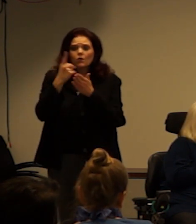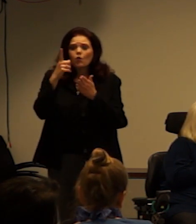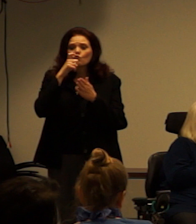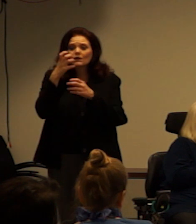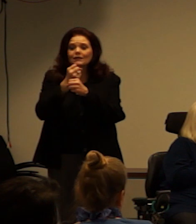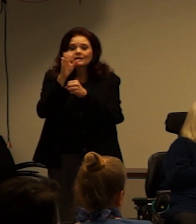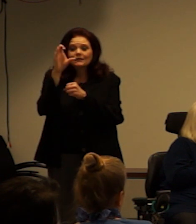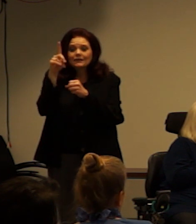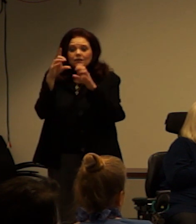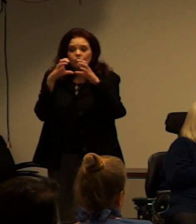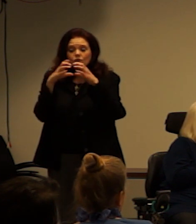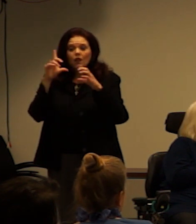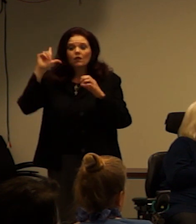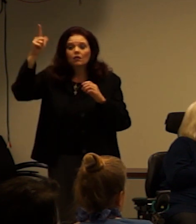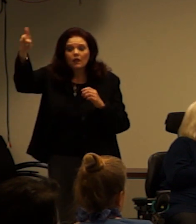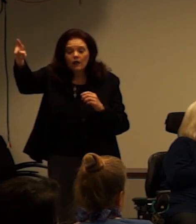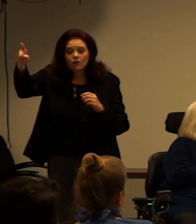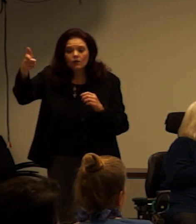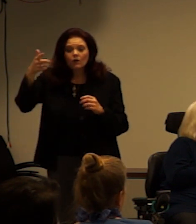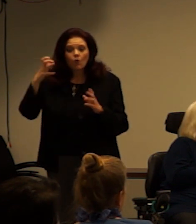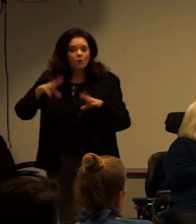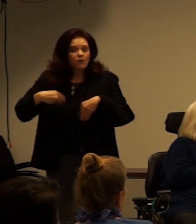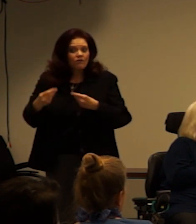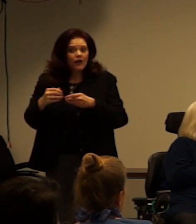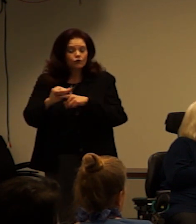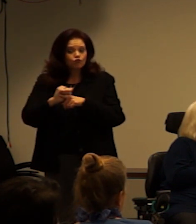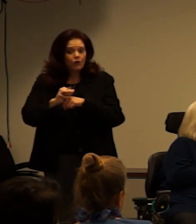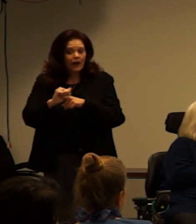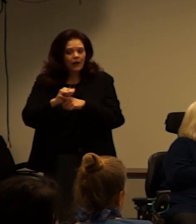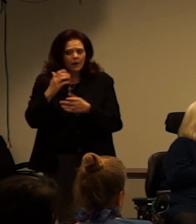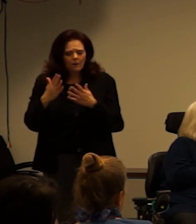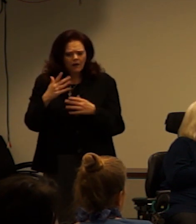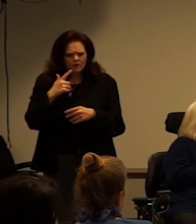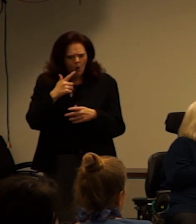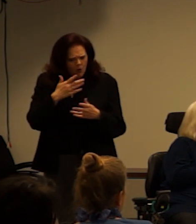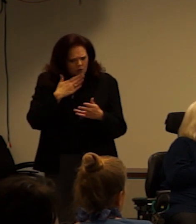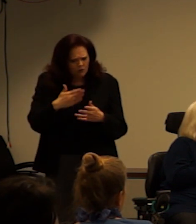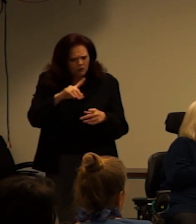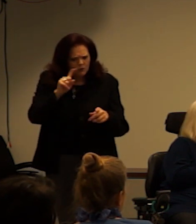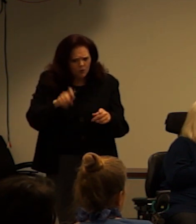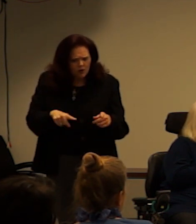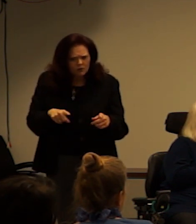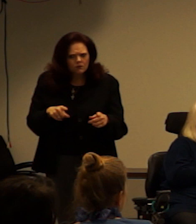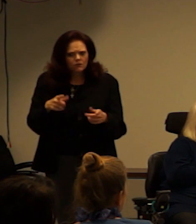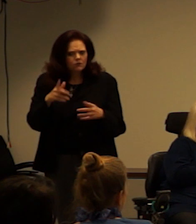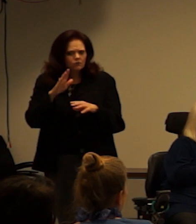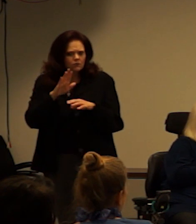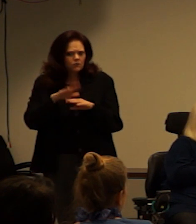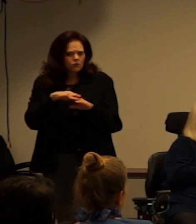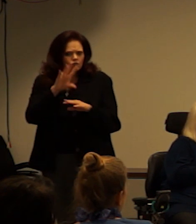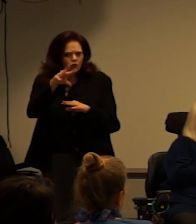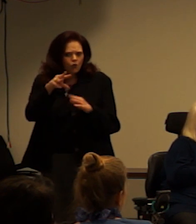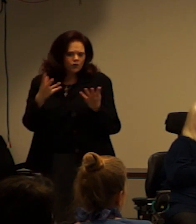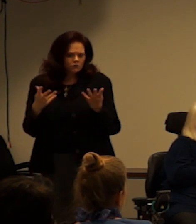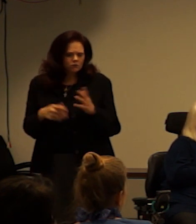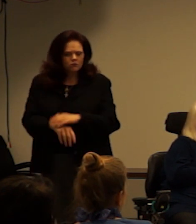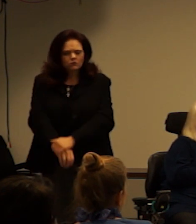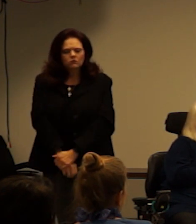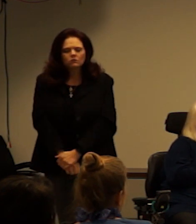gets the CD later and is wants to provide the training might go, oh, that's a good question. Maybe I'll ask